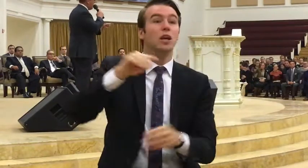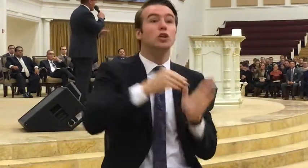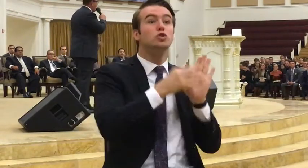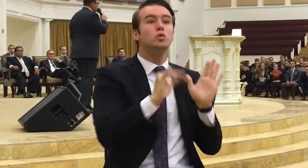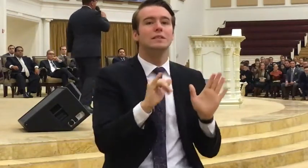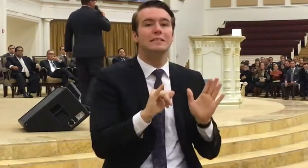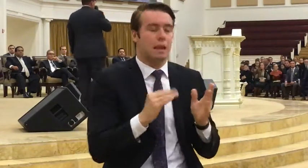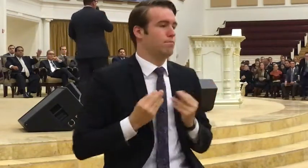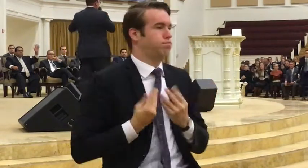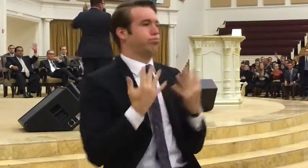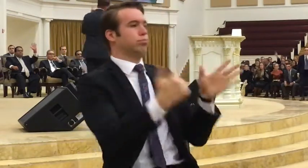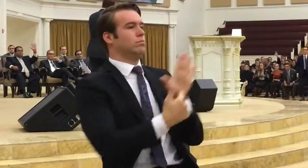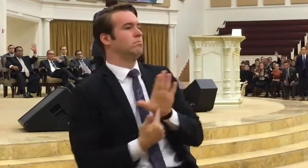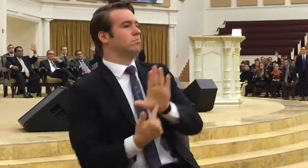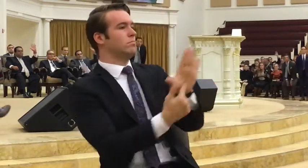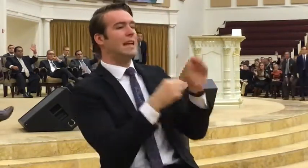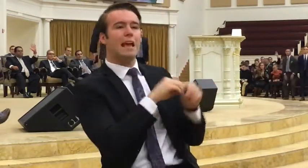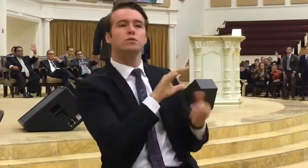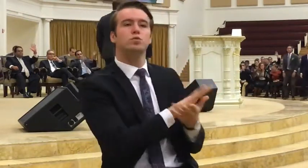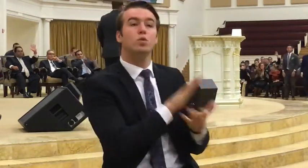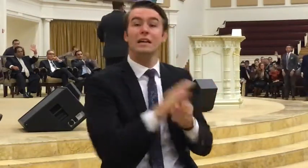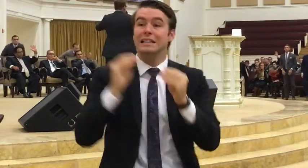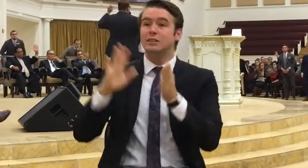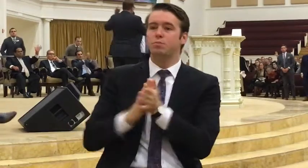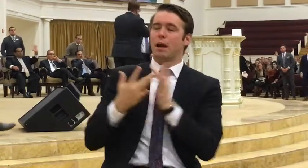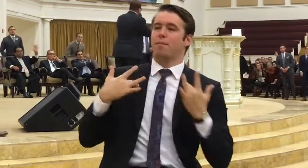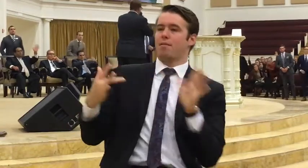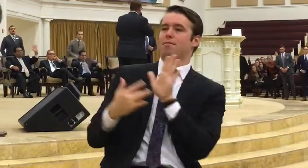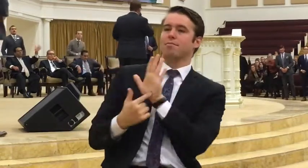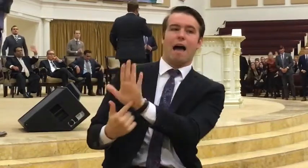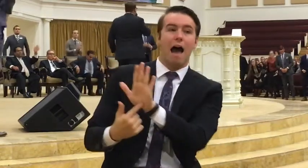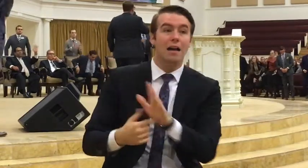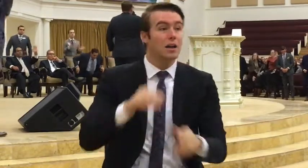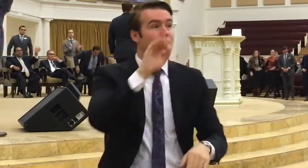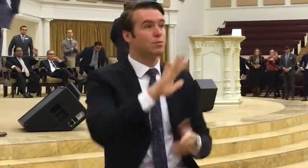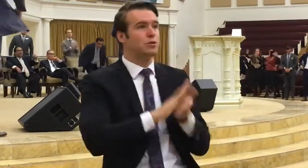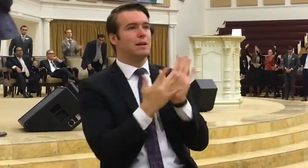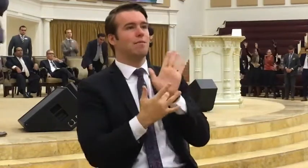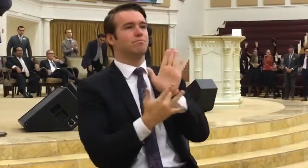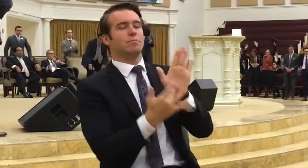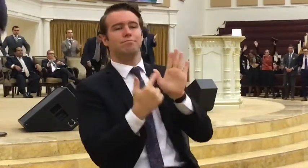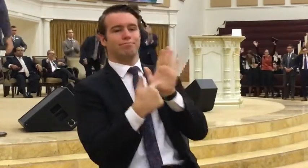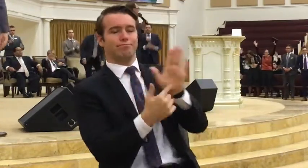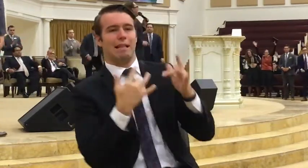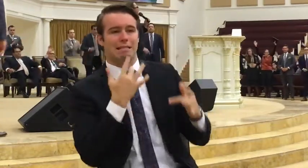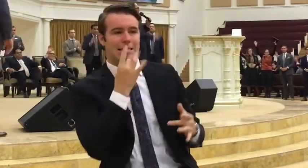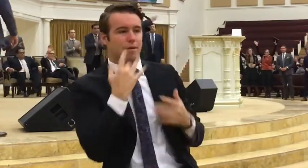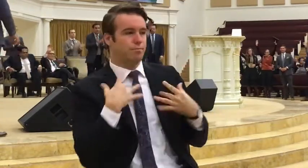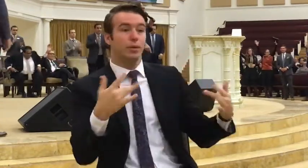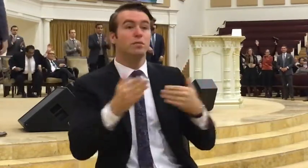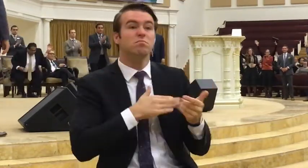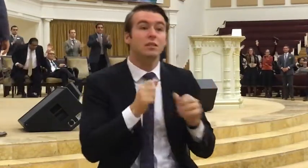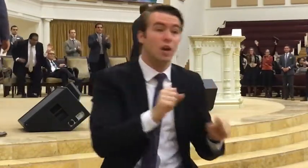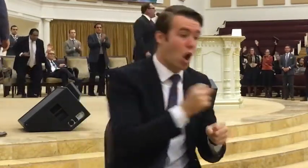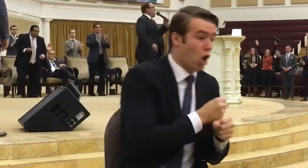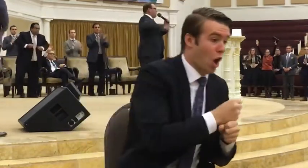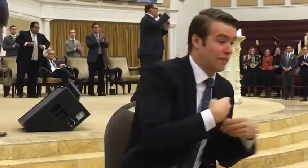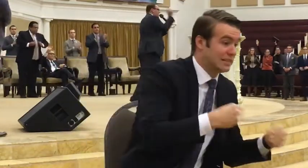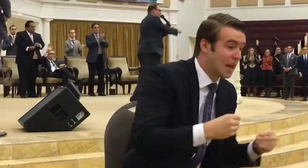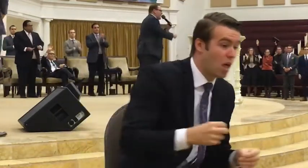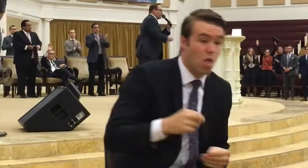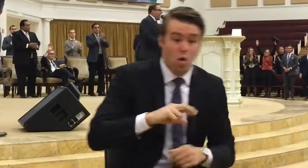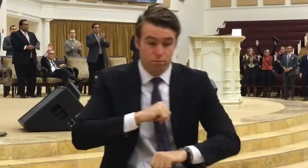the schoolhouse. He wants every teacher to be a light. He wants every preacher to be a light. Whether you're selling coffee or you're plumbing a job